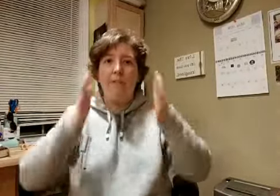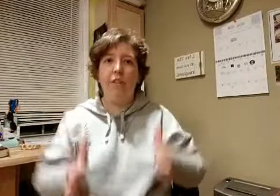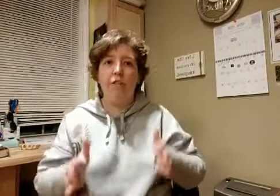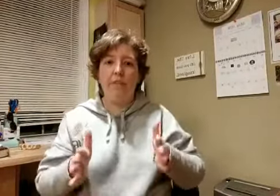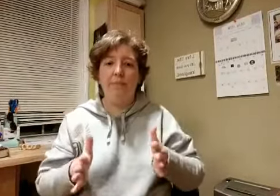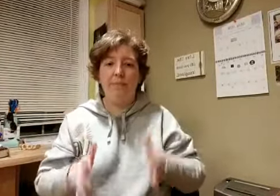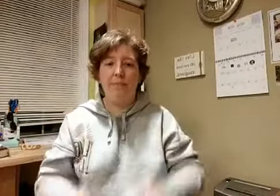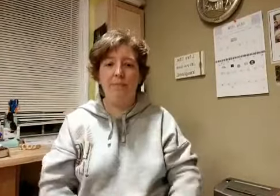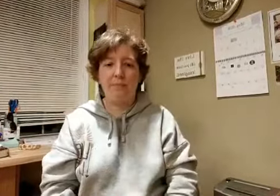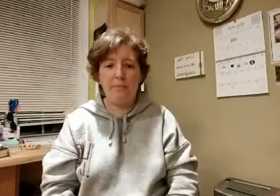Avenger.